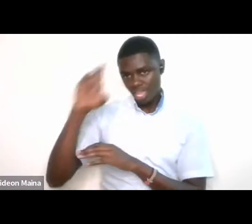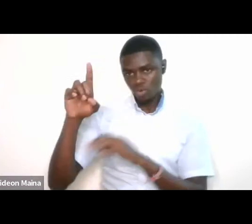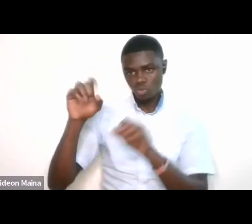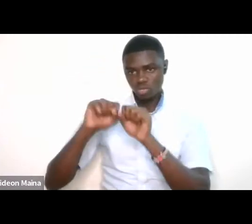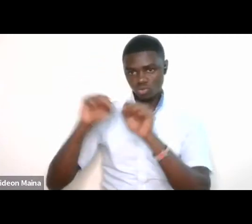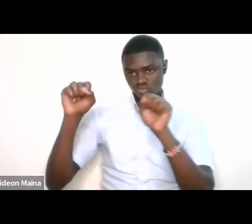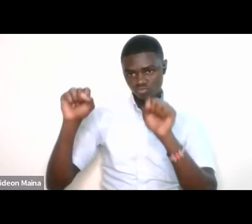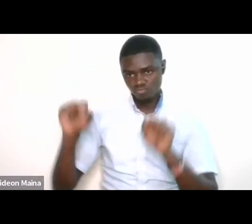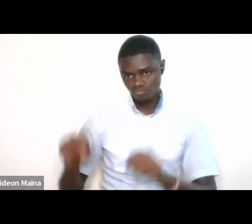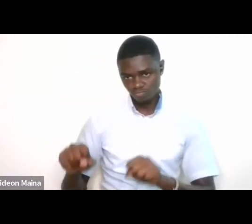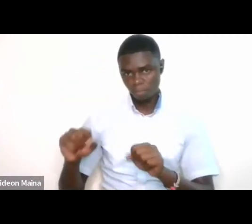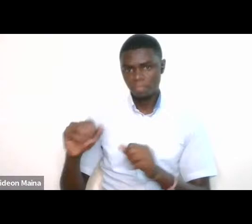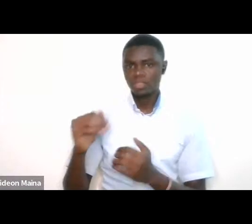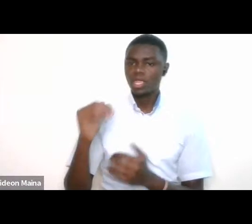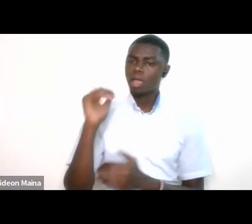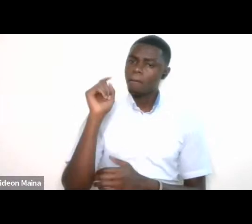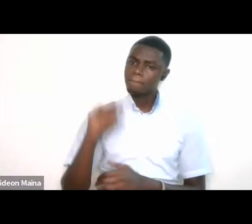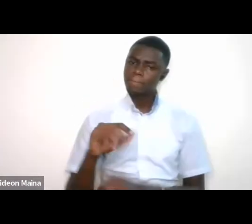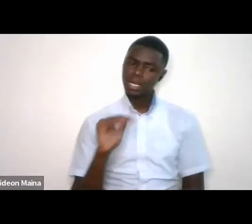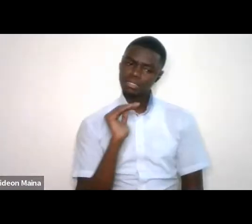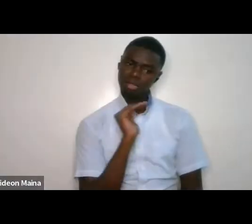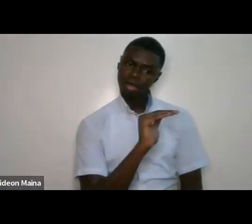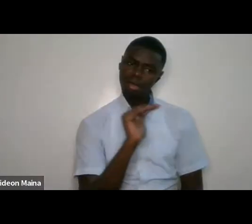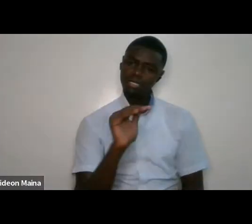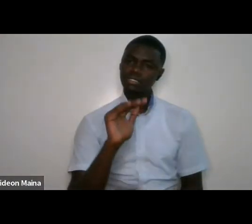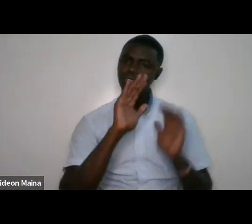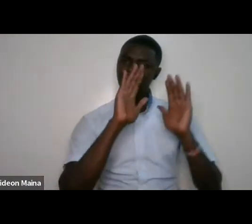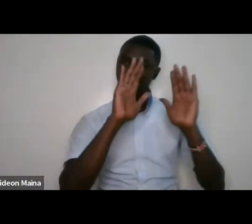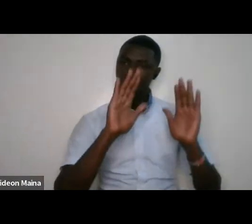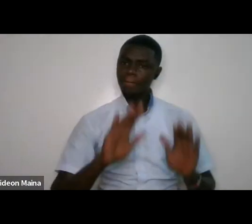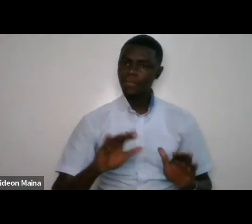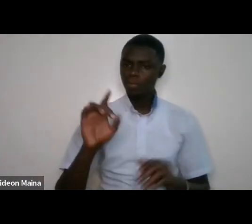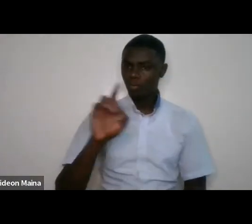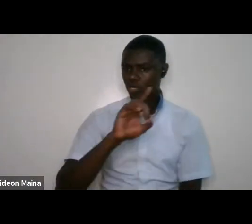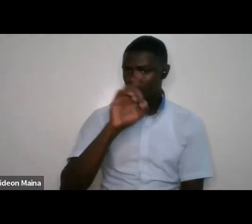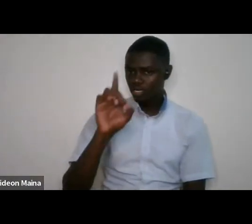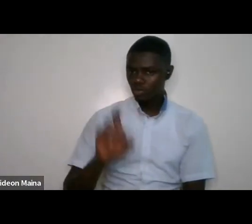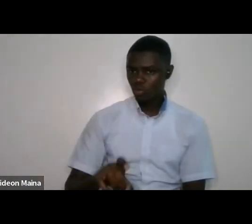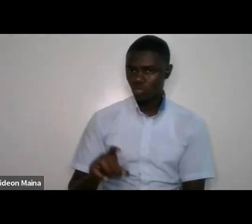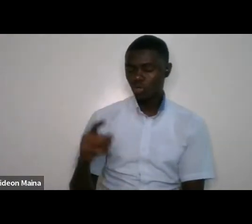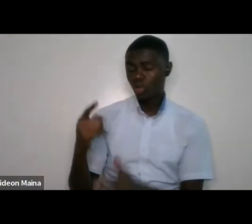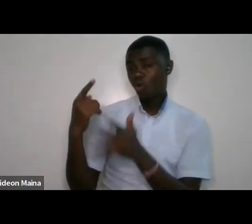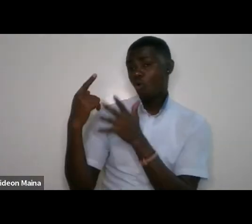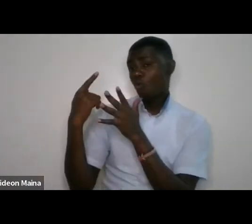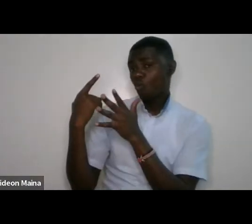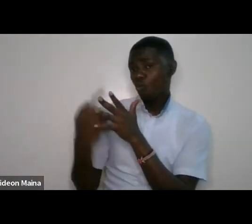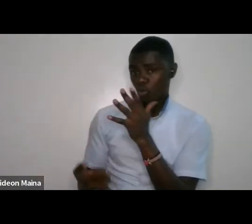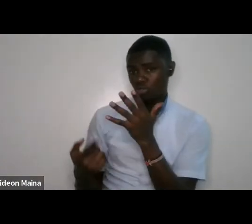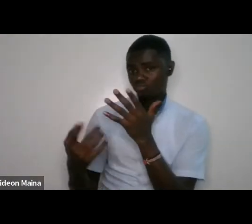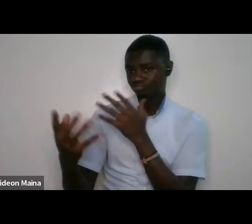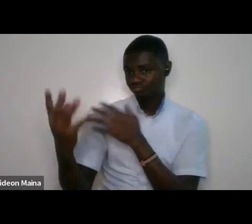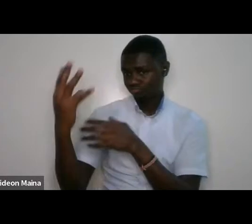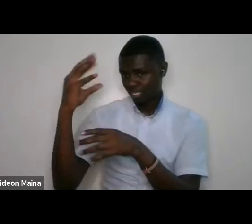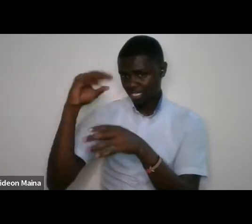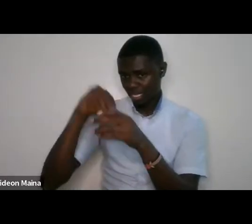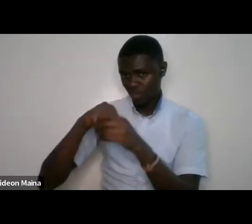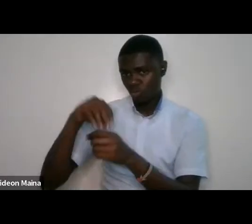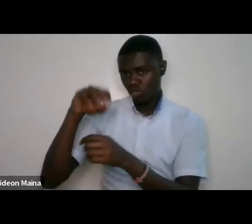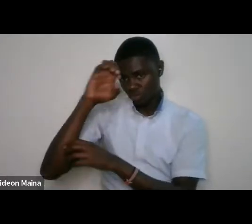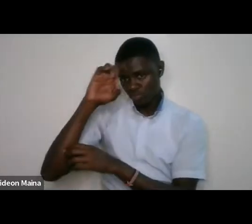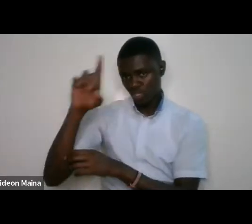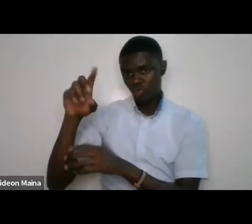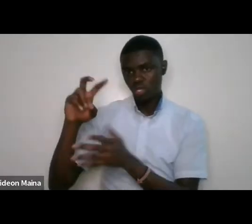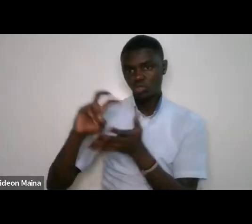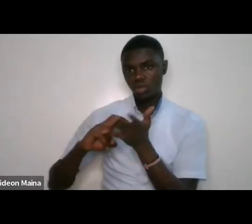we have to ask some fundamental questions about what does inclusive education mean